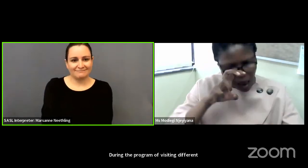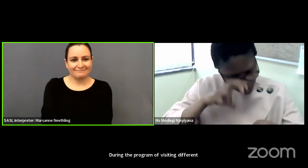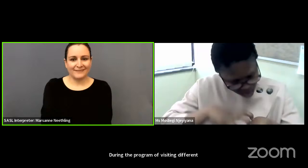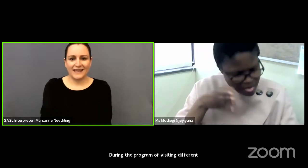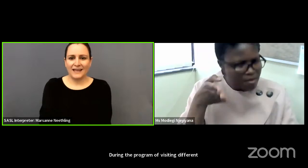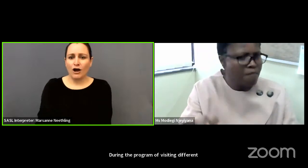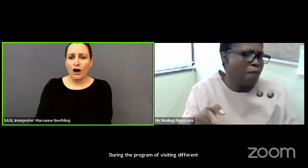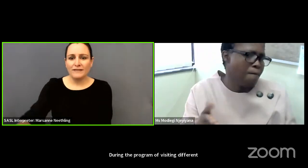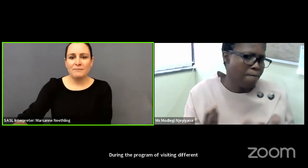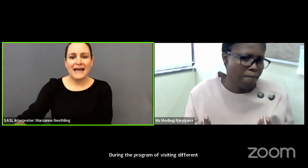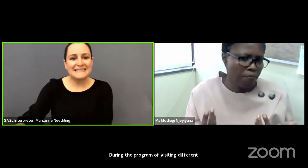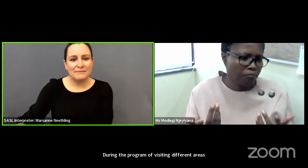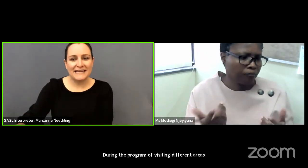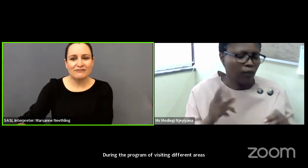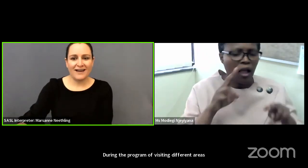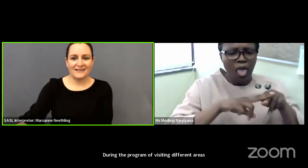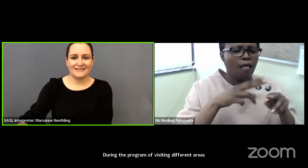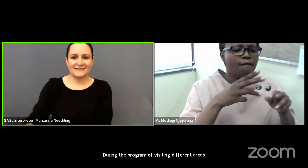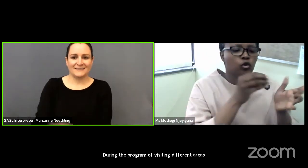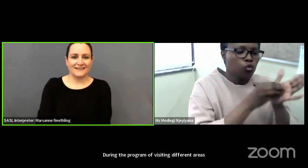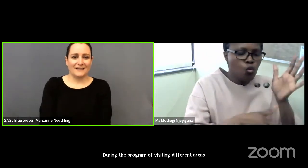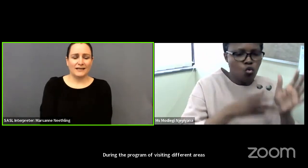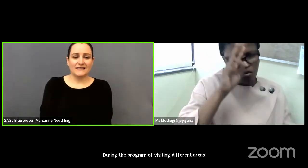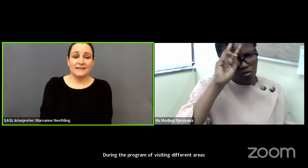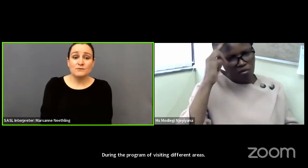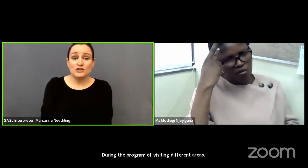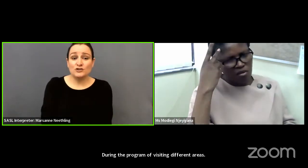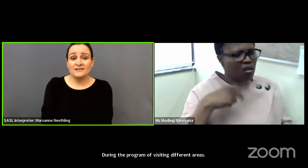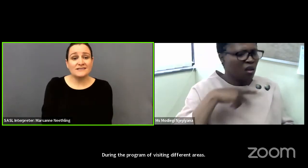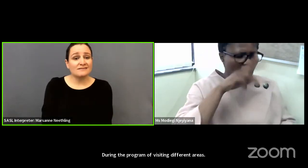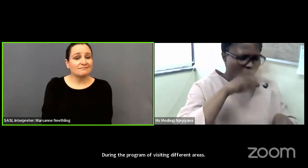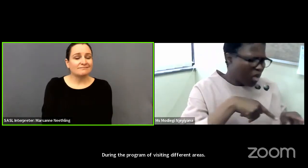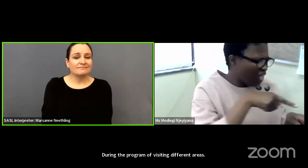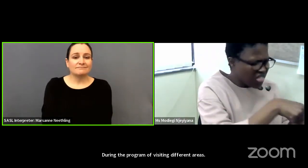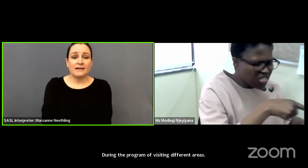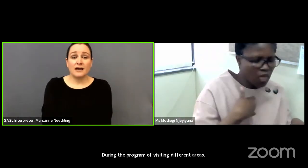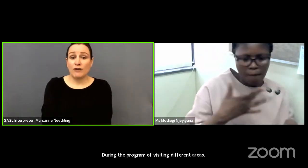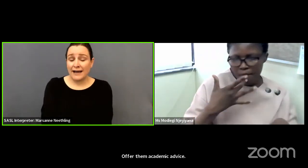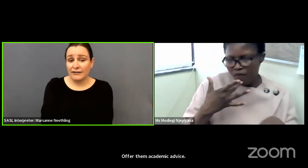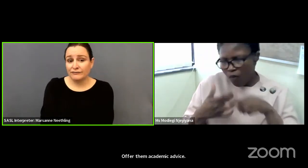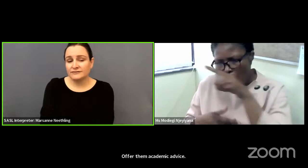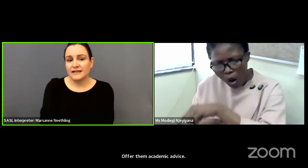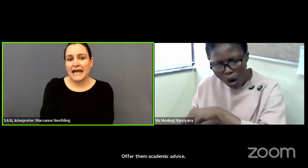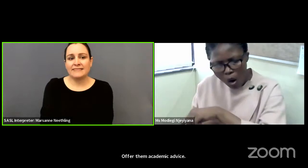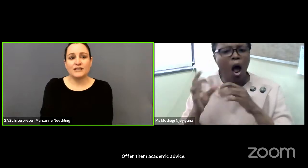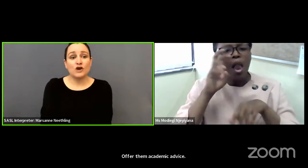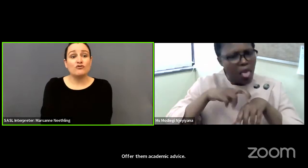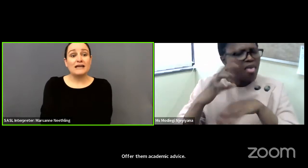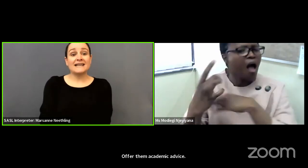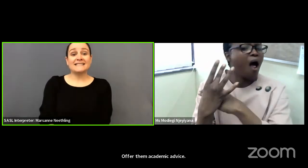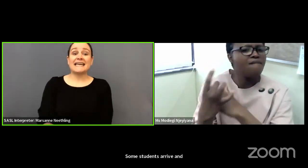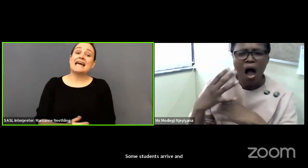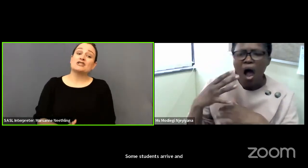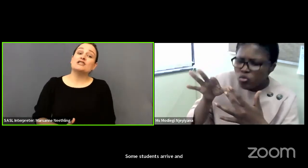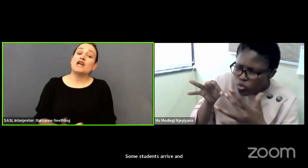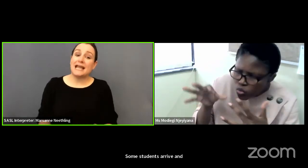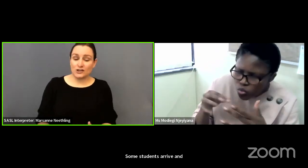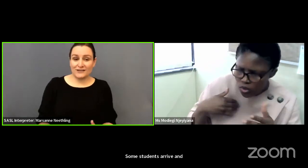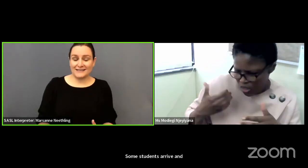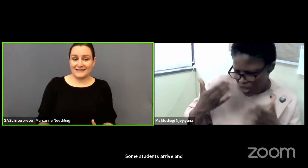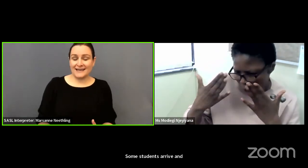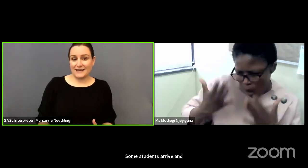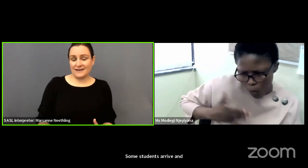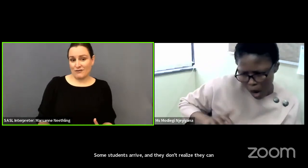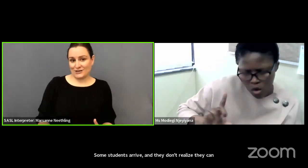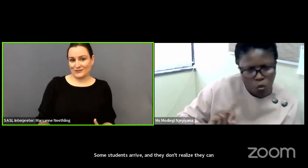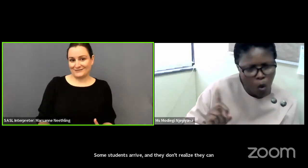areas. Offer them academic advice. Some students arrive and they don't realize they can actually change